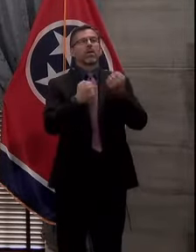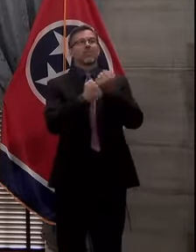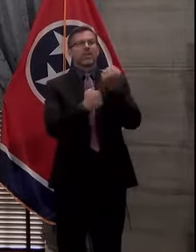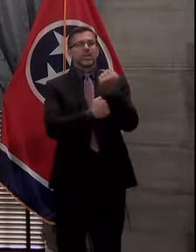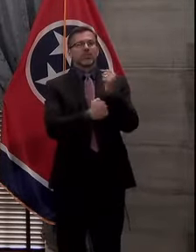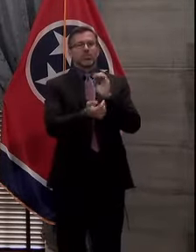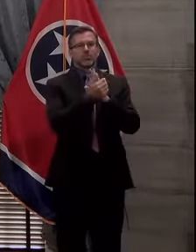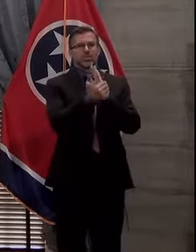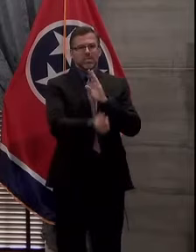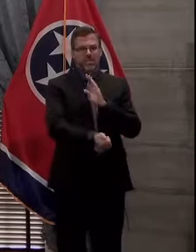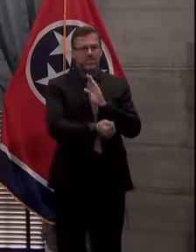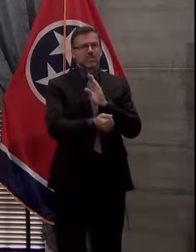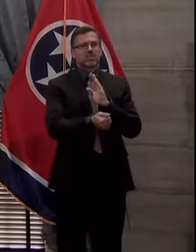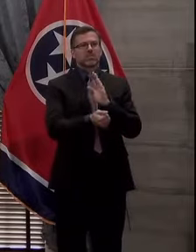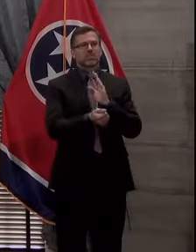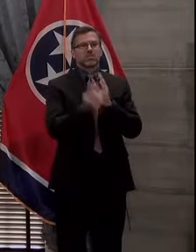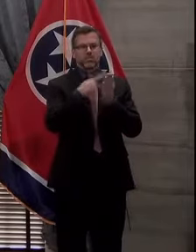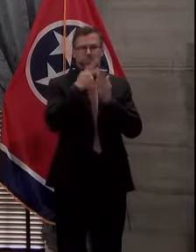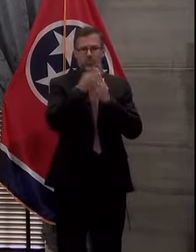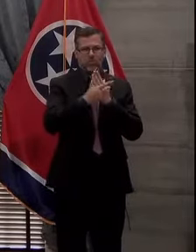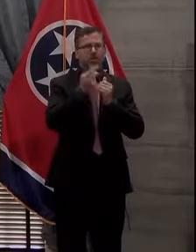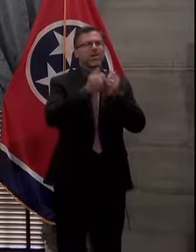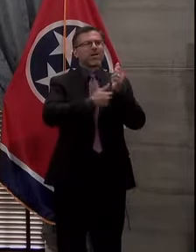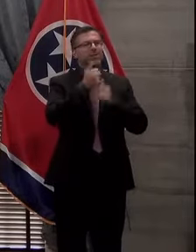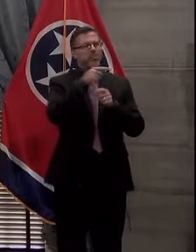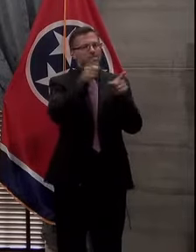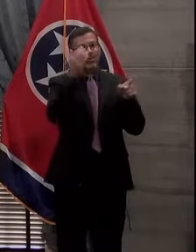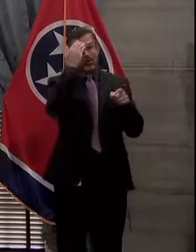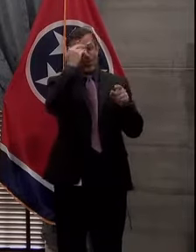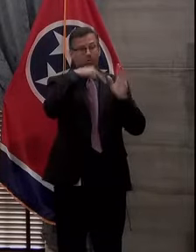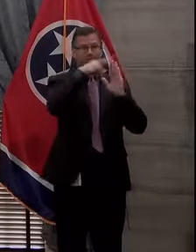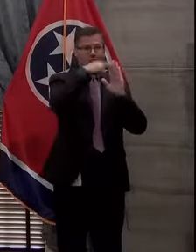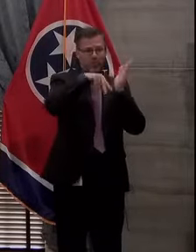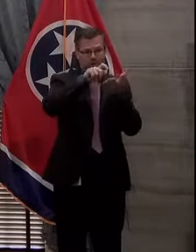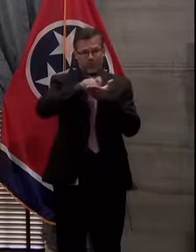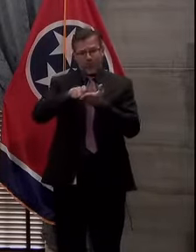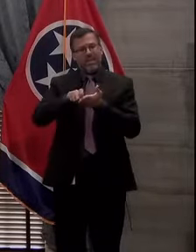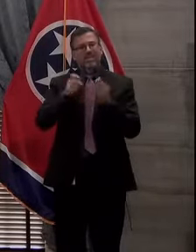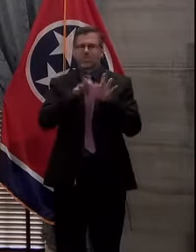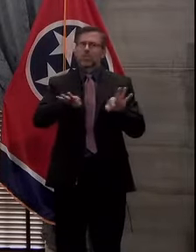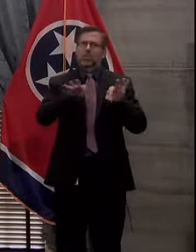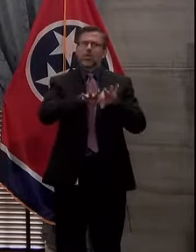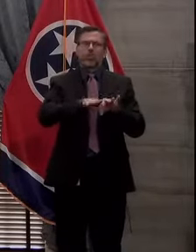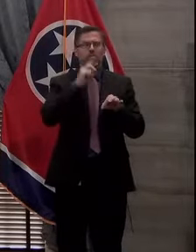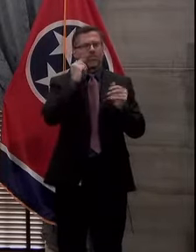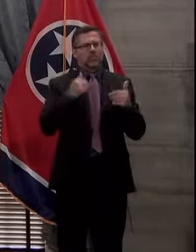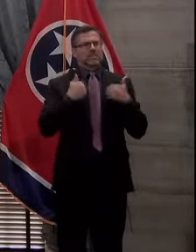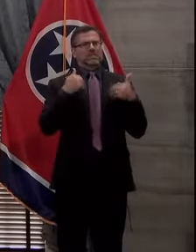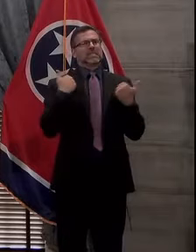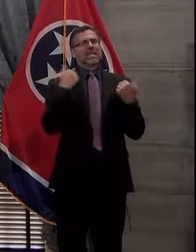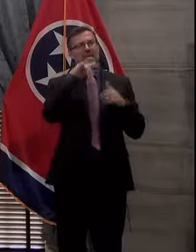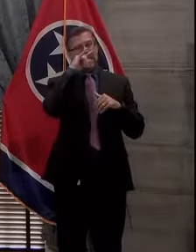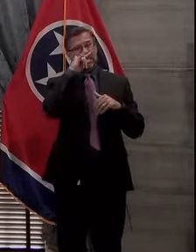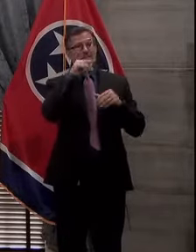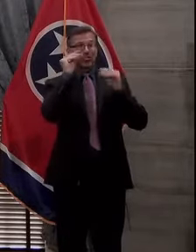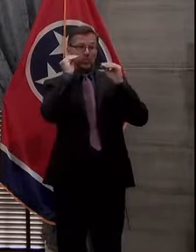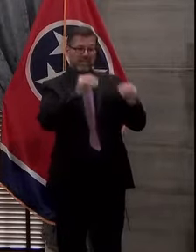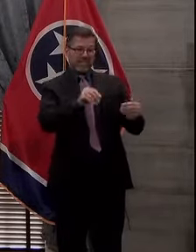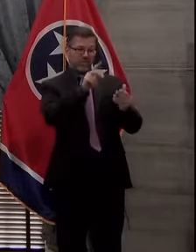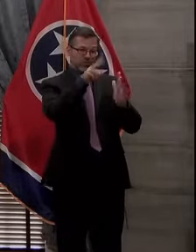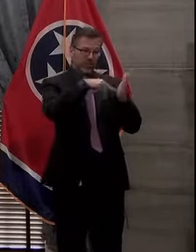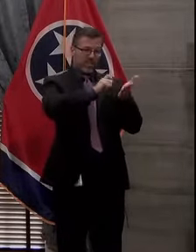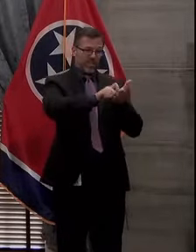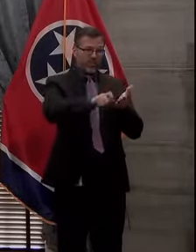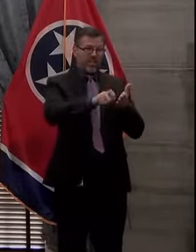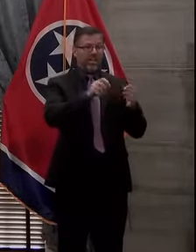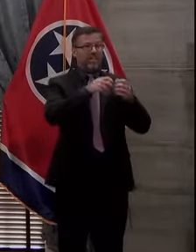Supplement. I think most of you know how critical literacy is to our youngest learners and how difficult it is to do that remotely. We know that with school